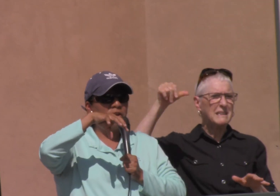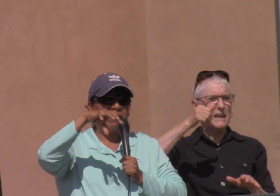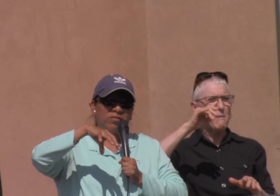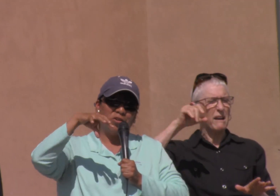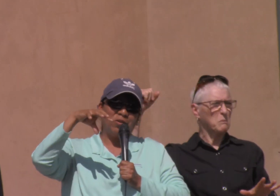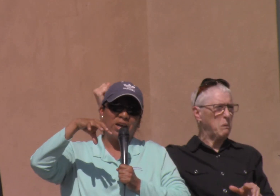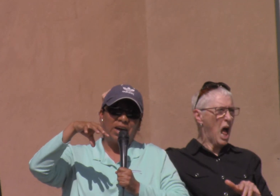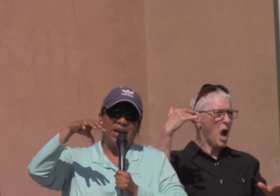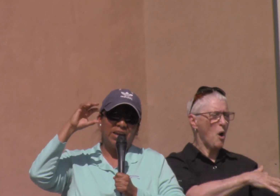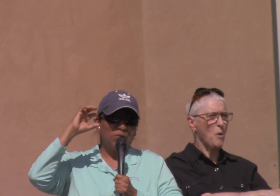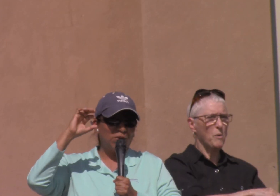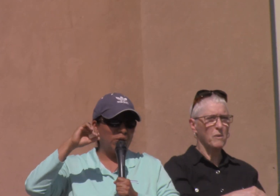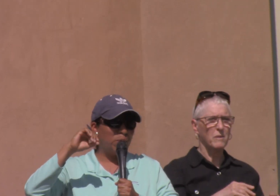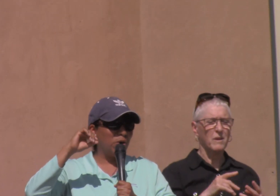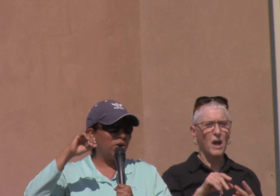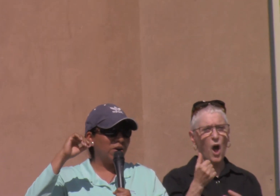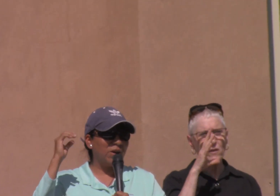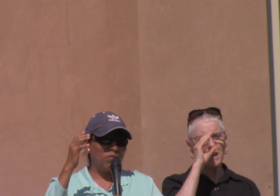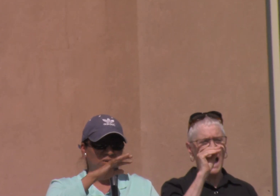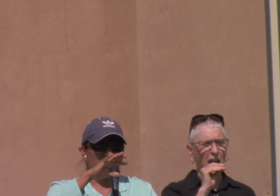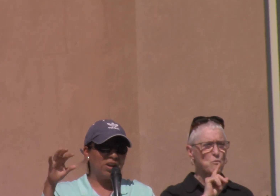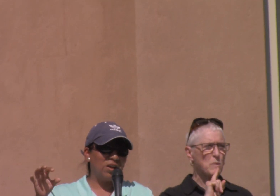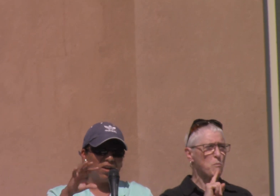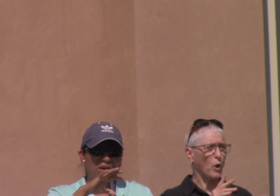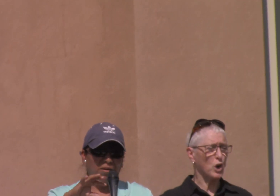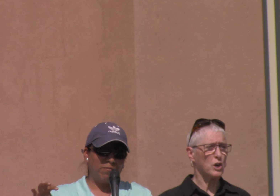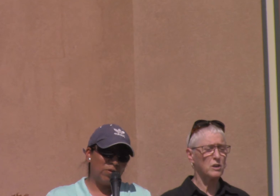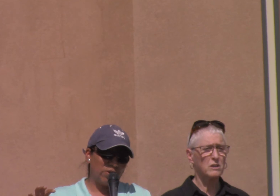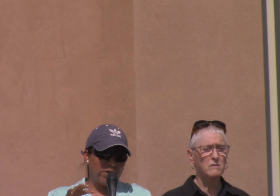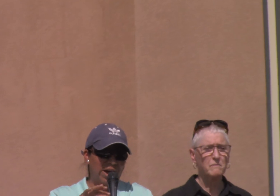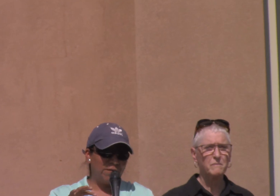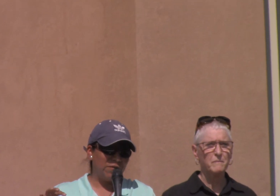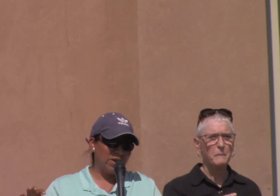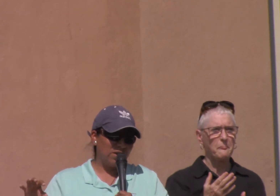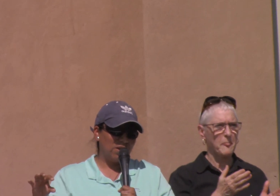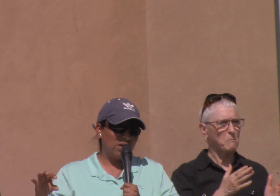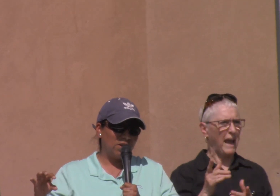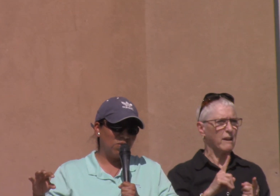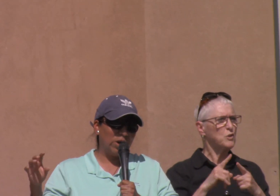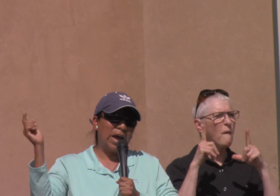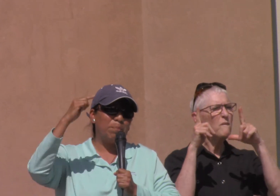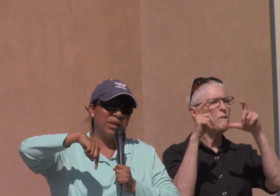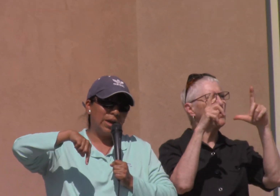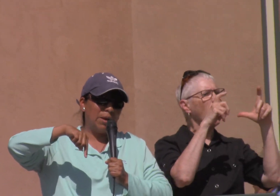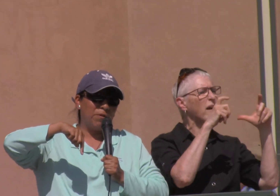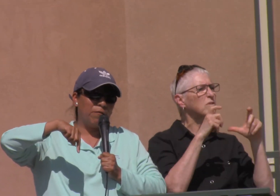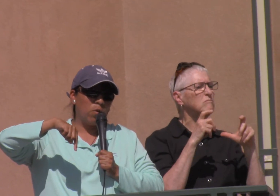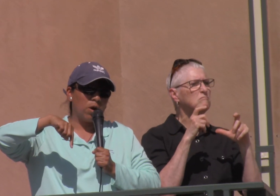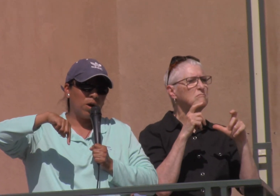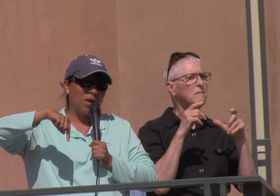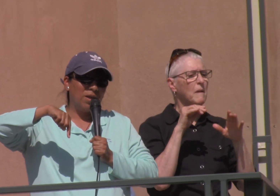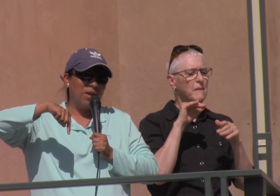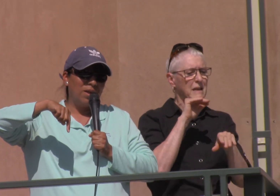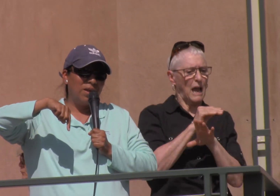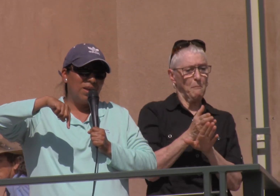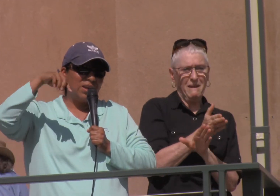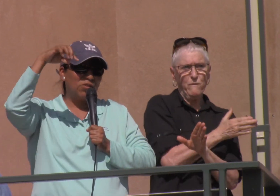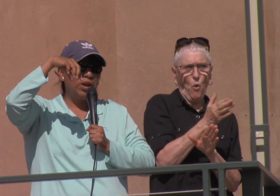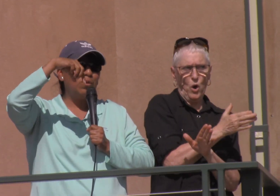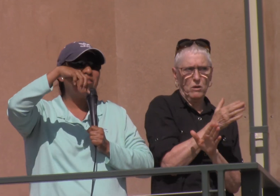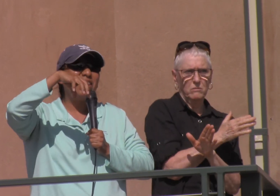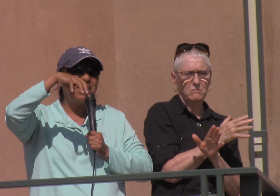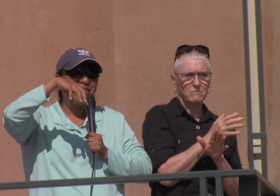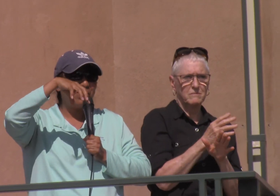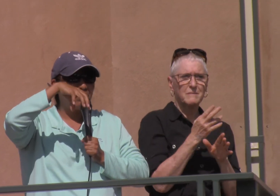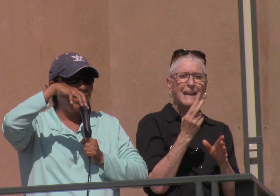a Univision guy, he was a reporter, was gonna photograph what happened the night before. So